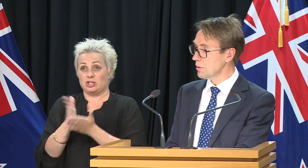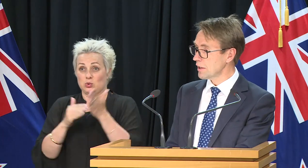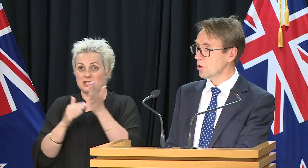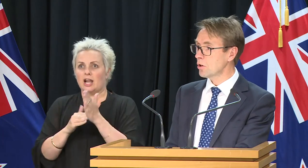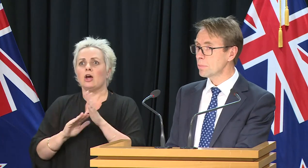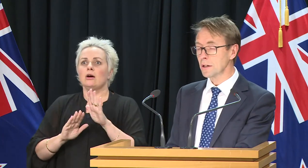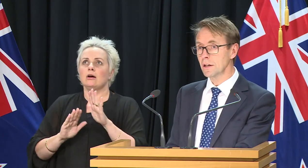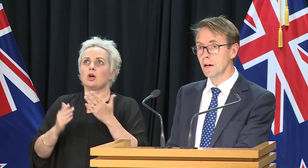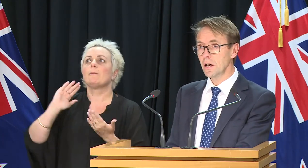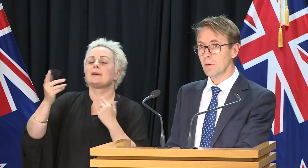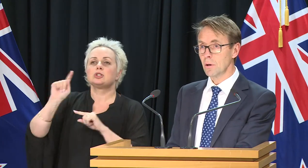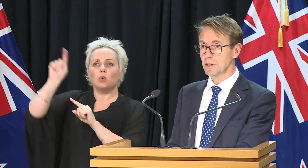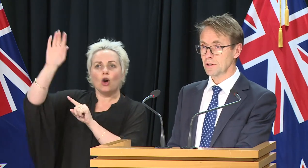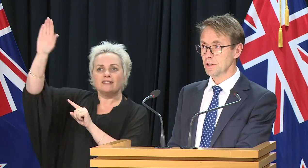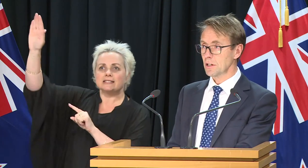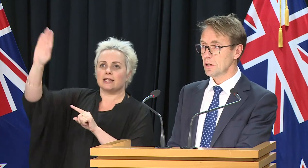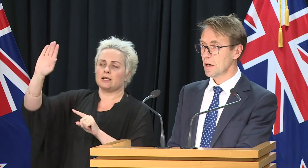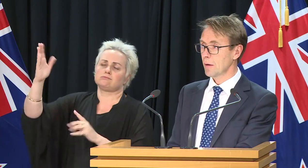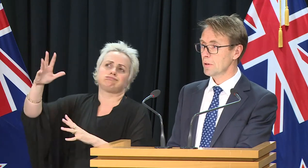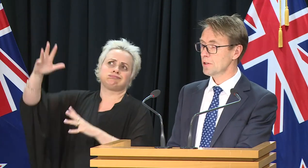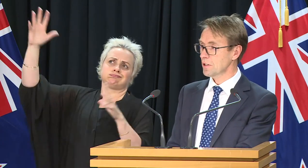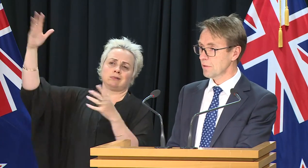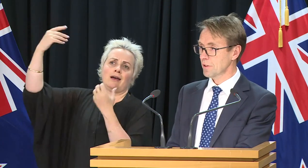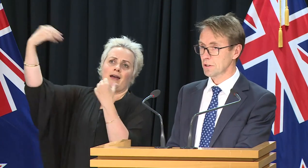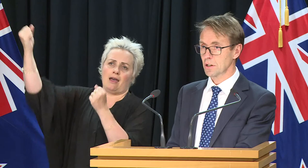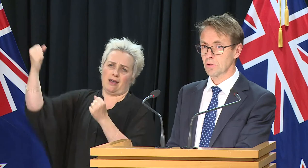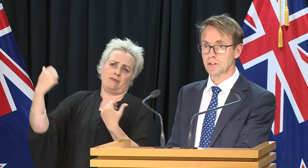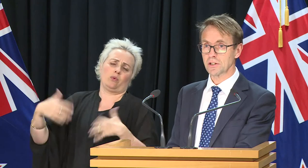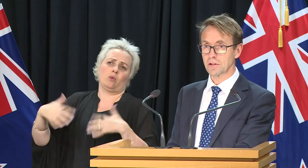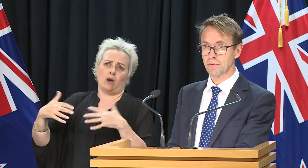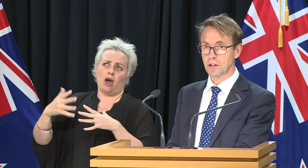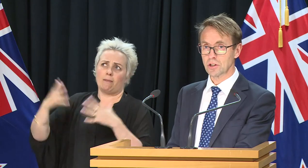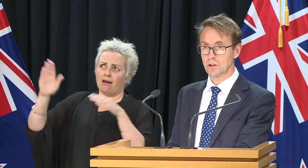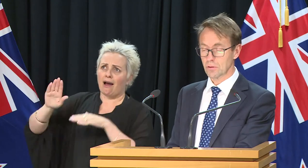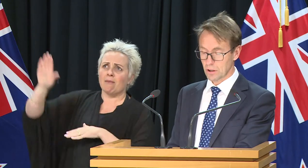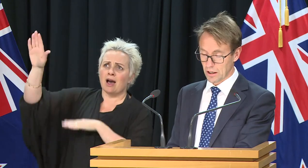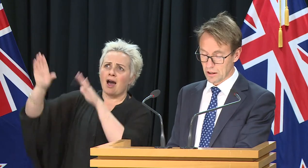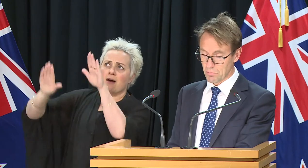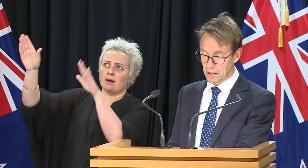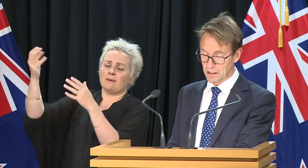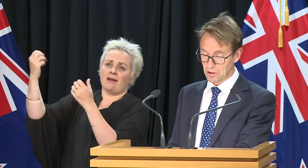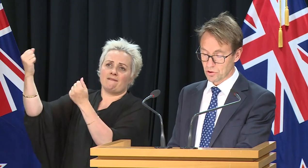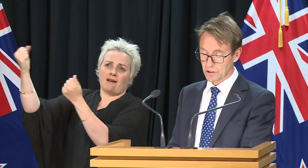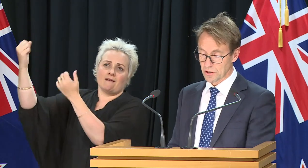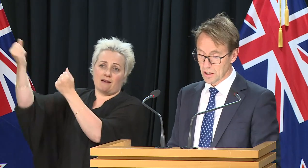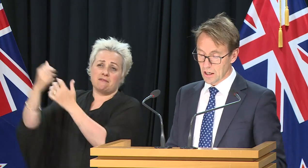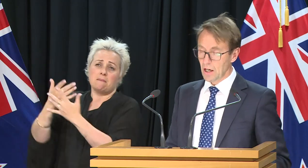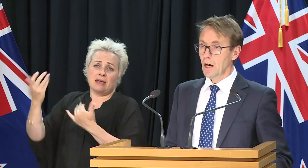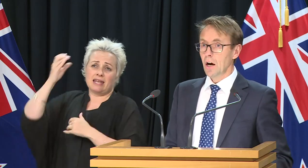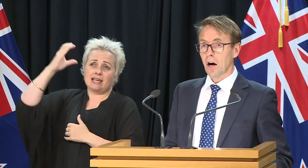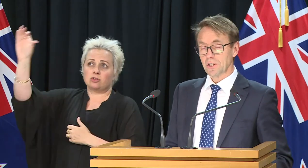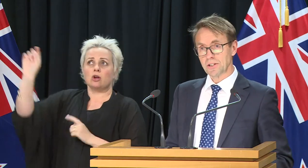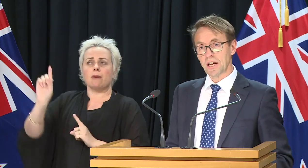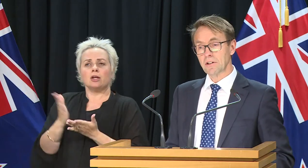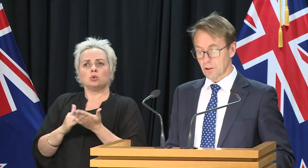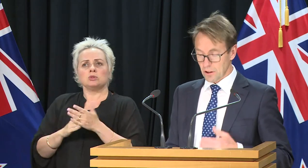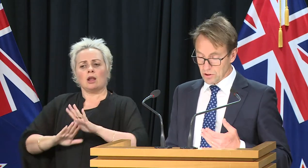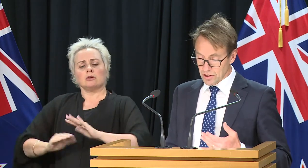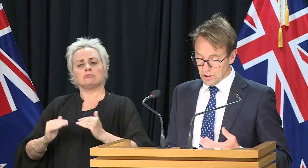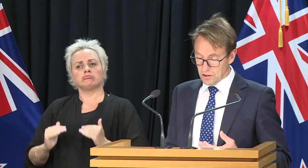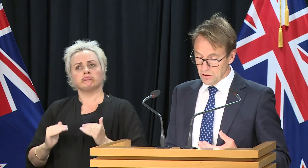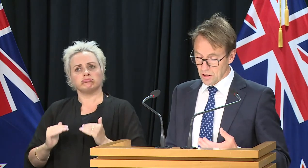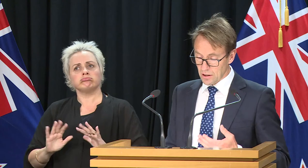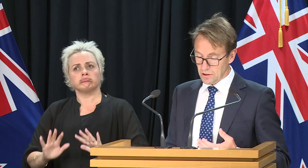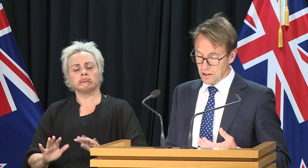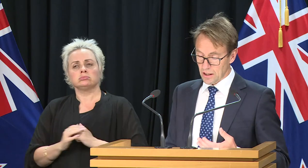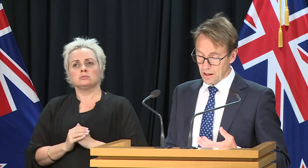what is happening globally, where we can see significant increases in infection in many countries. I understand that there